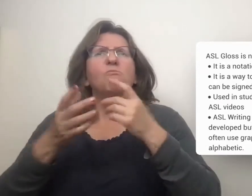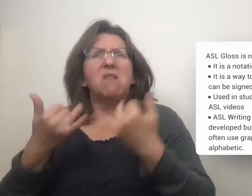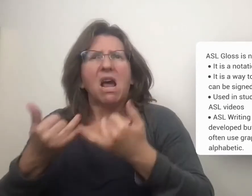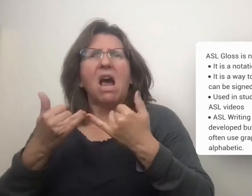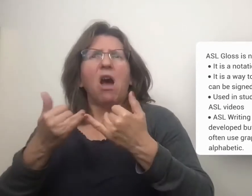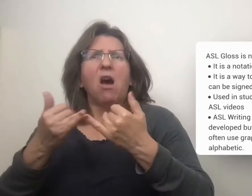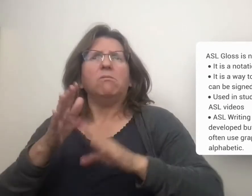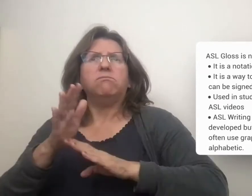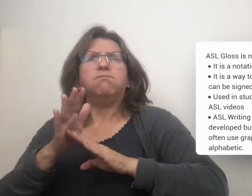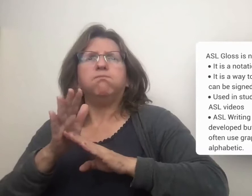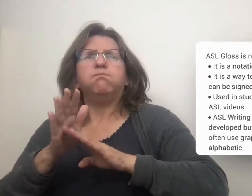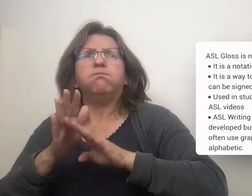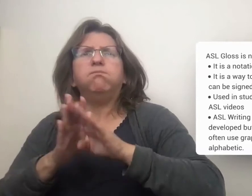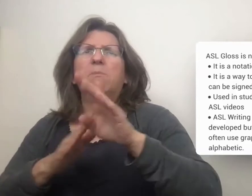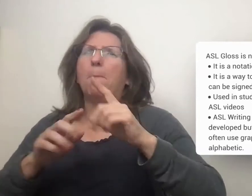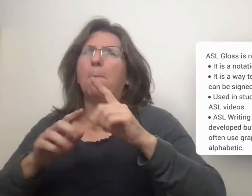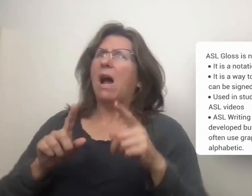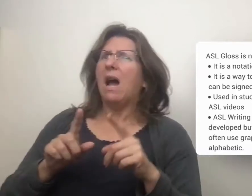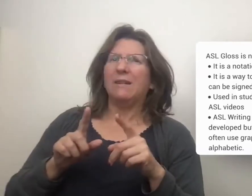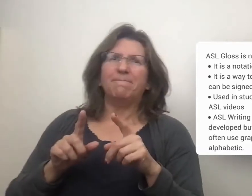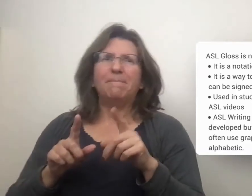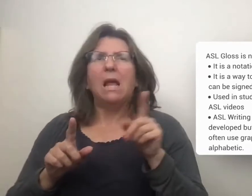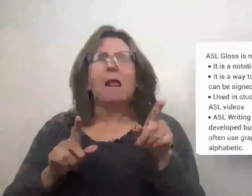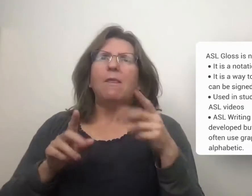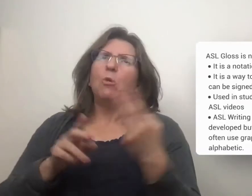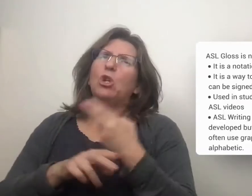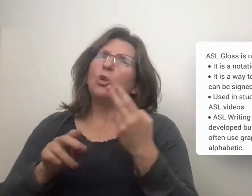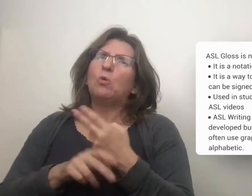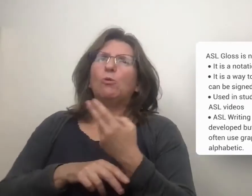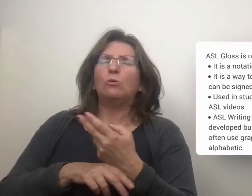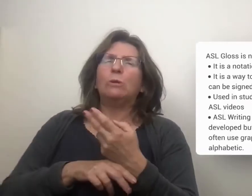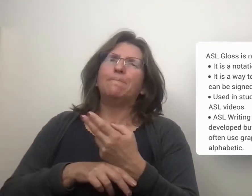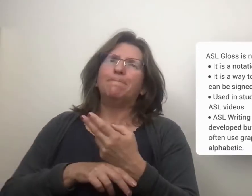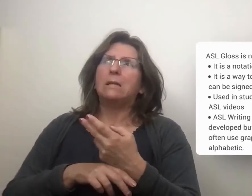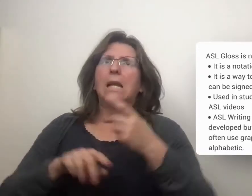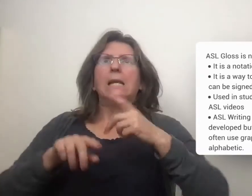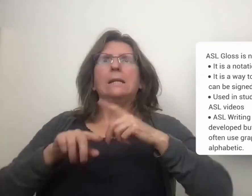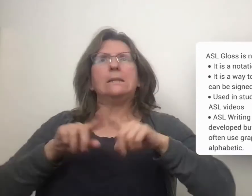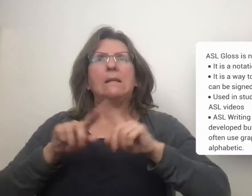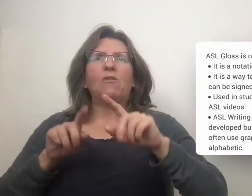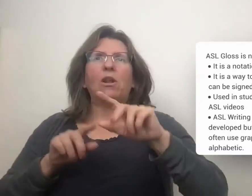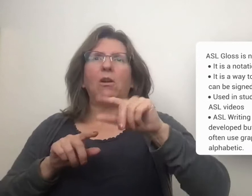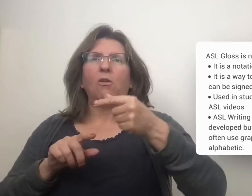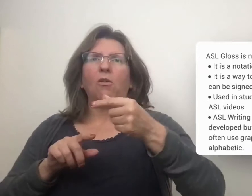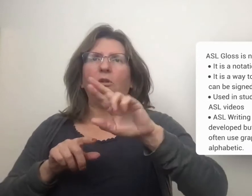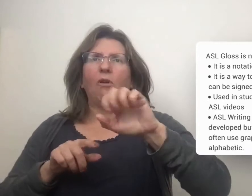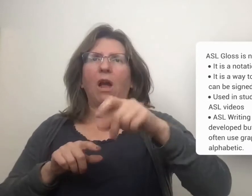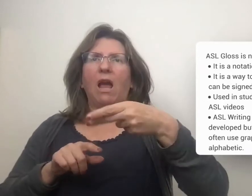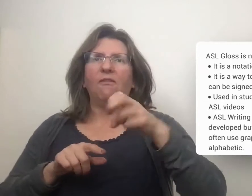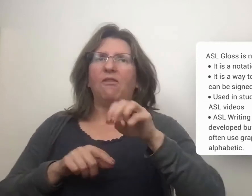ASL writing systems are currently being developed, but these systems often use